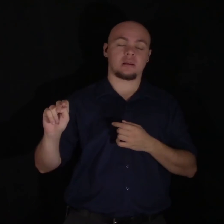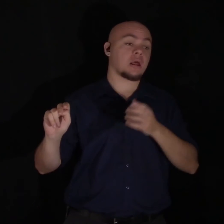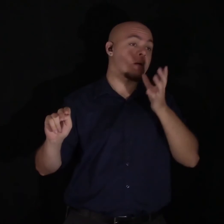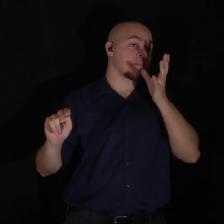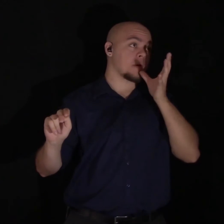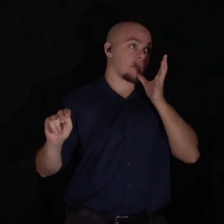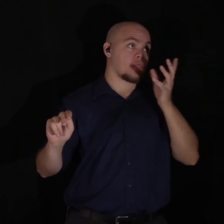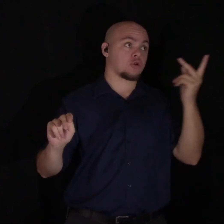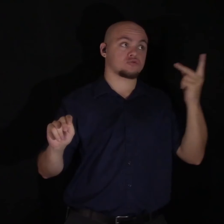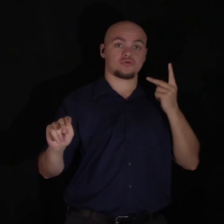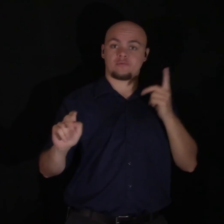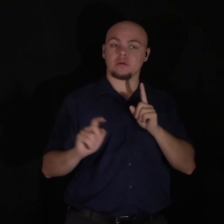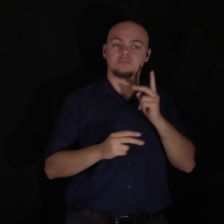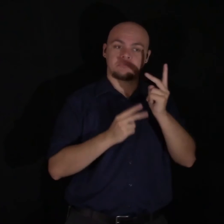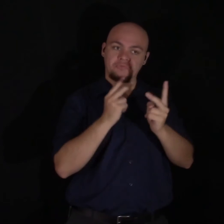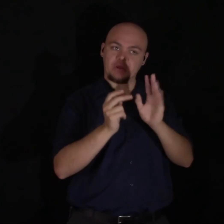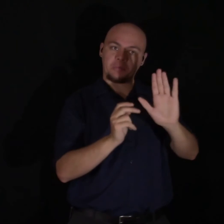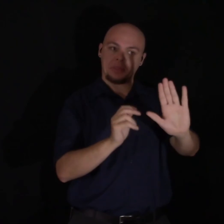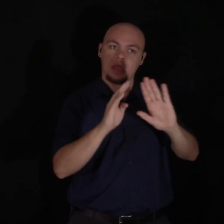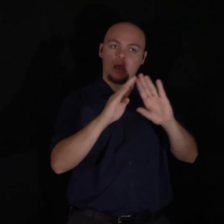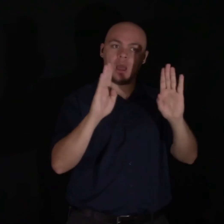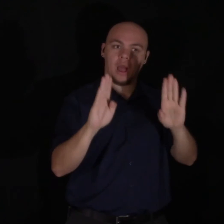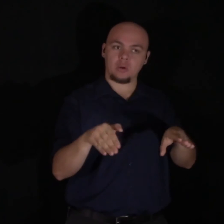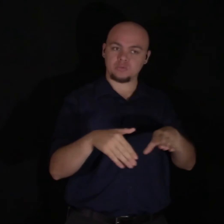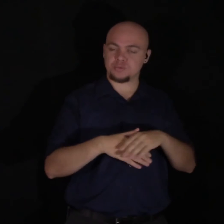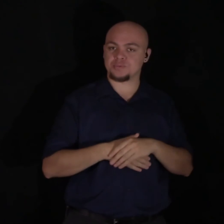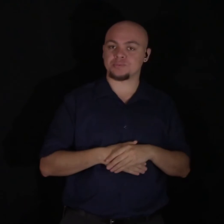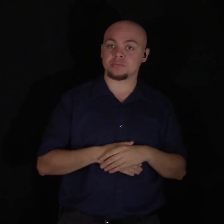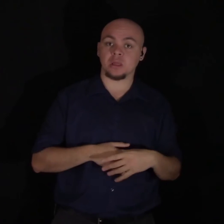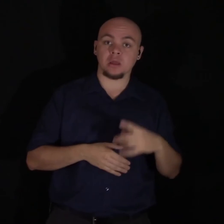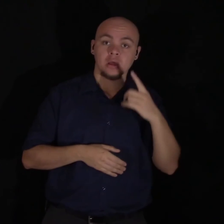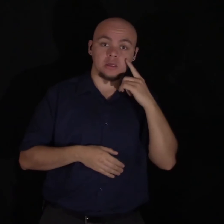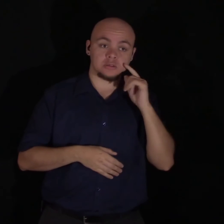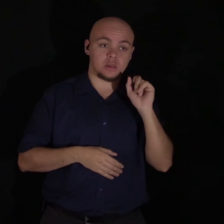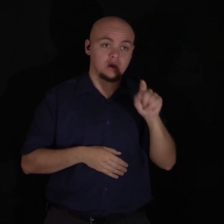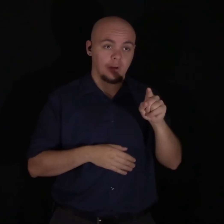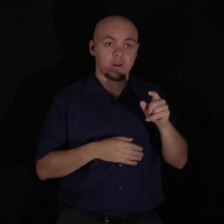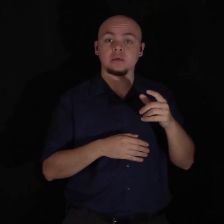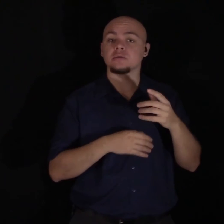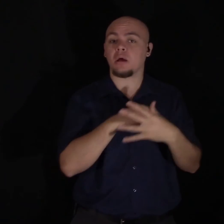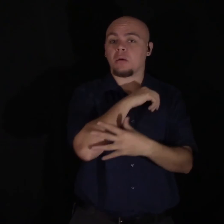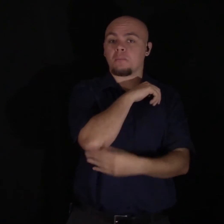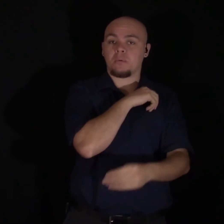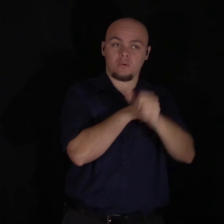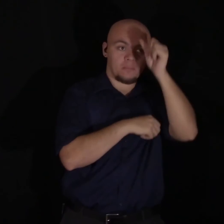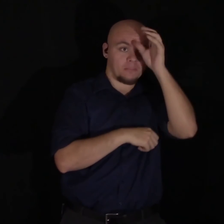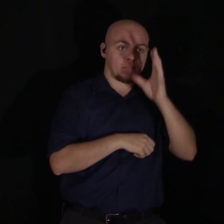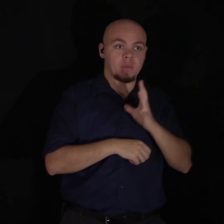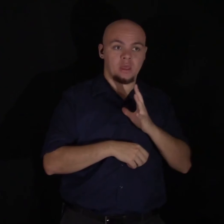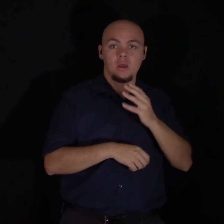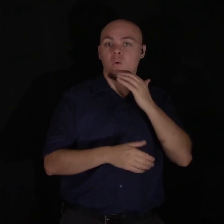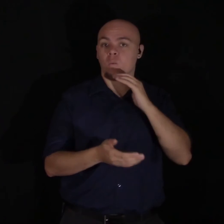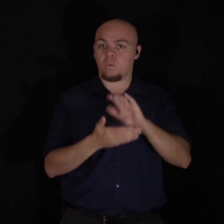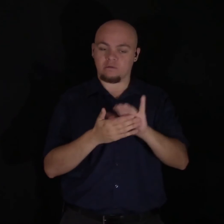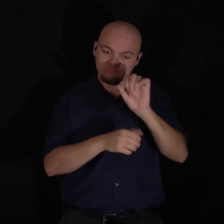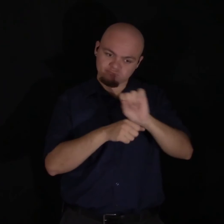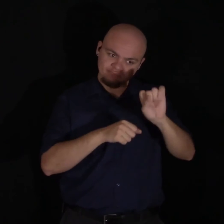me, visited this abode. She found a peasant and his wife, hard-working, bent down by care and